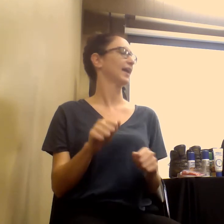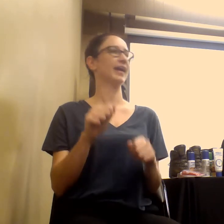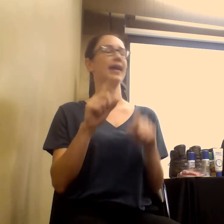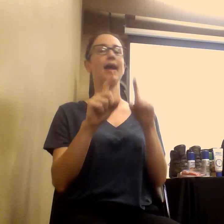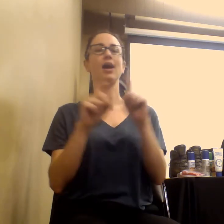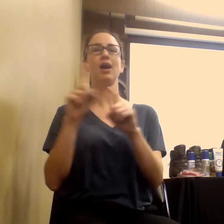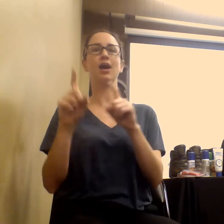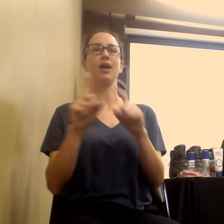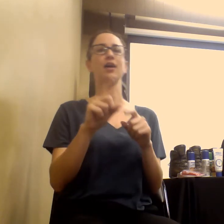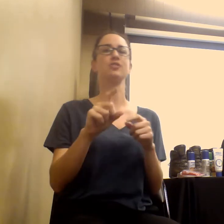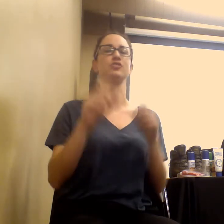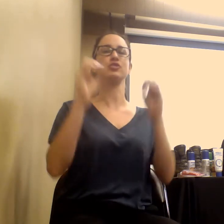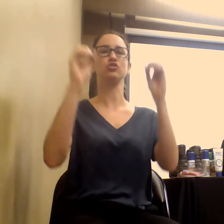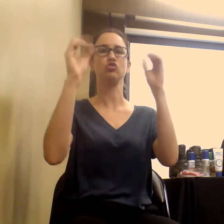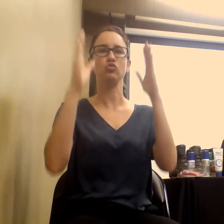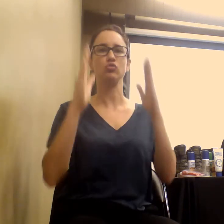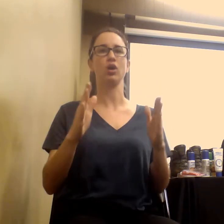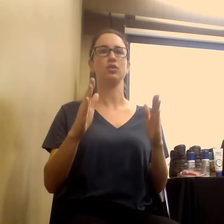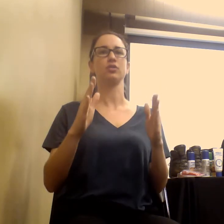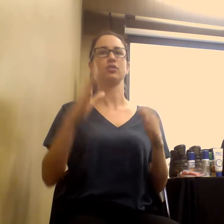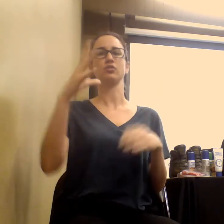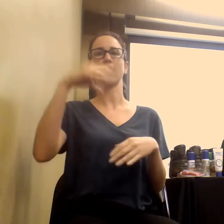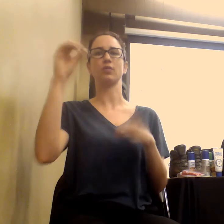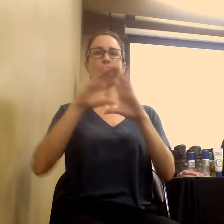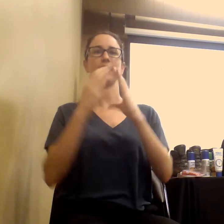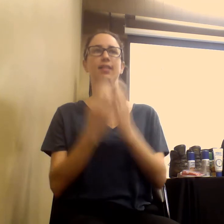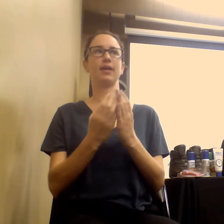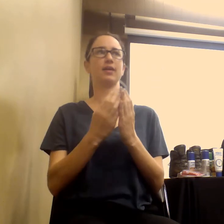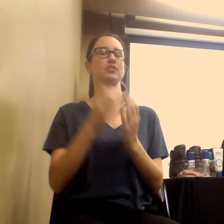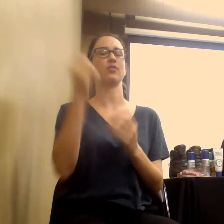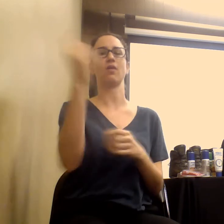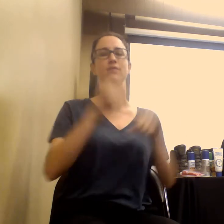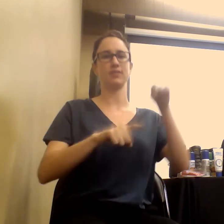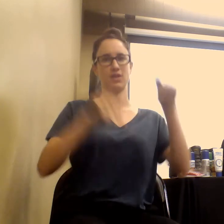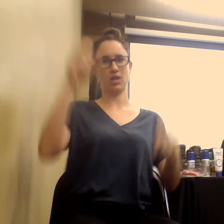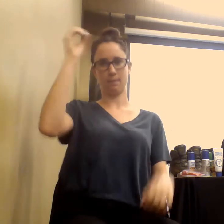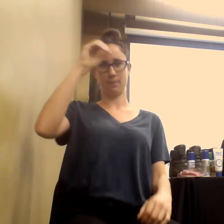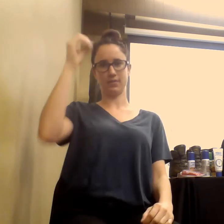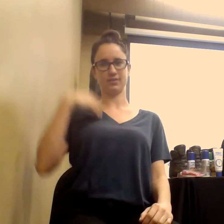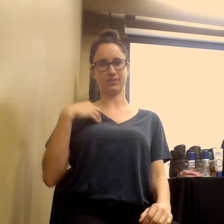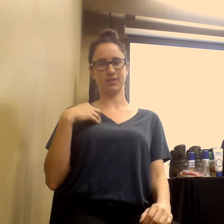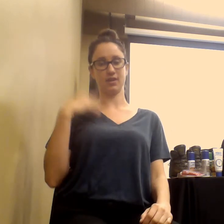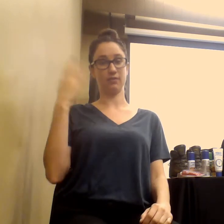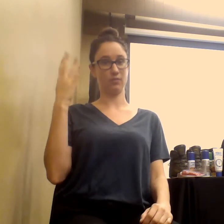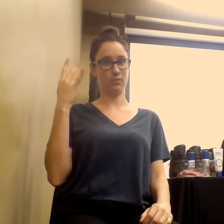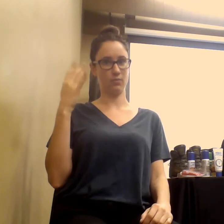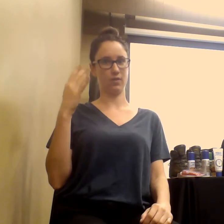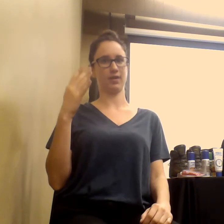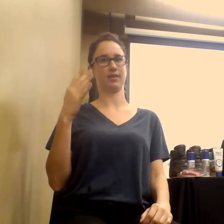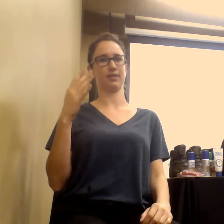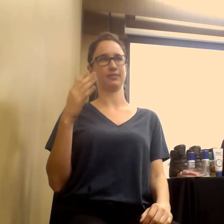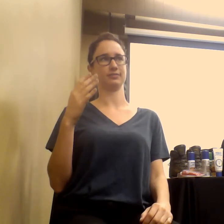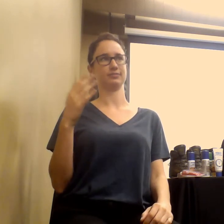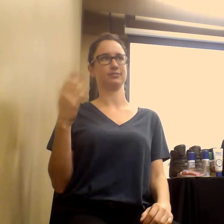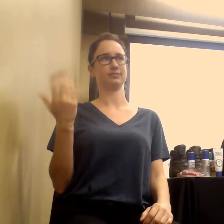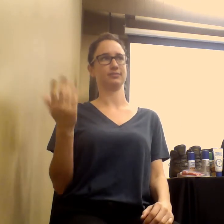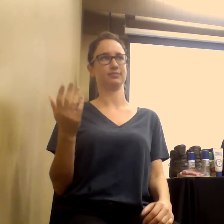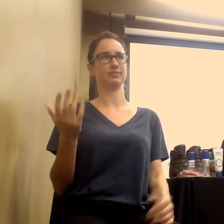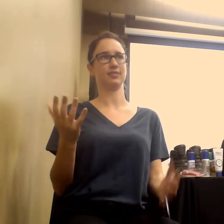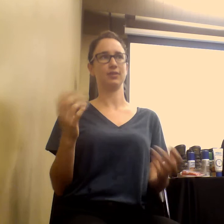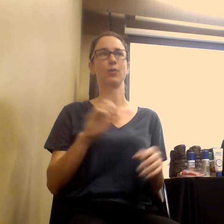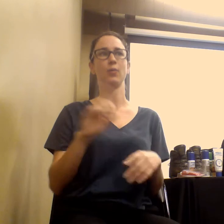school instructors, and we're going to have different opinions on what to wear and when. If you ask one of my very respected colleagues,